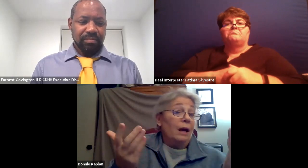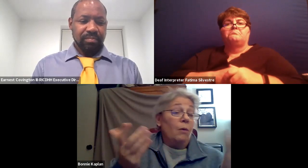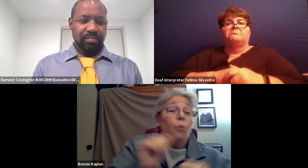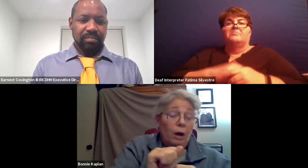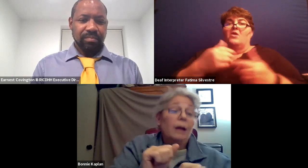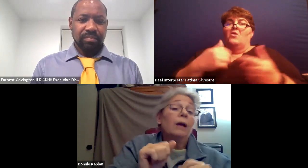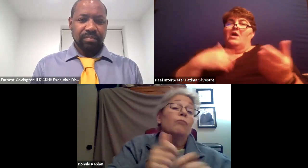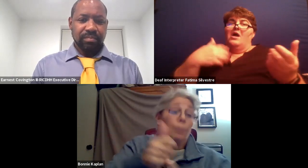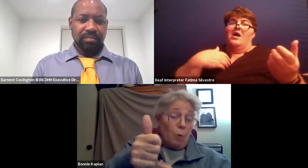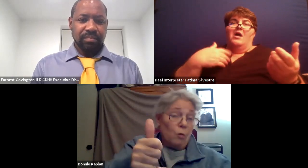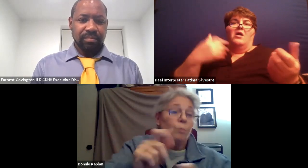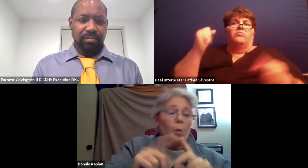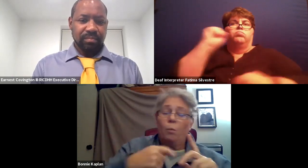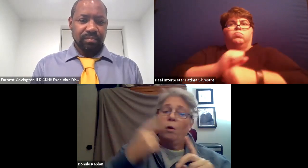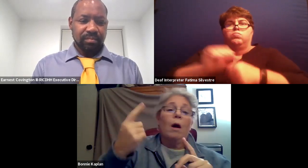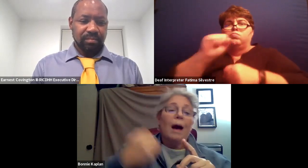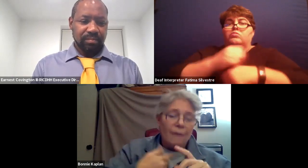of things like receipts.